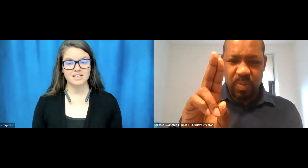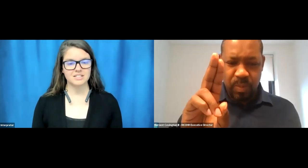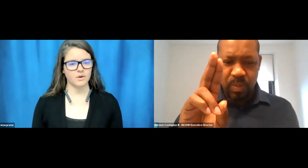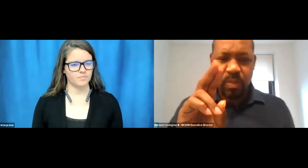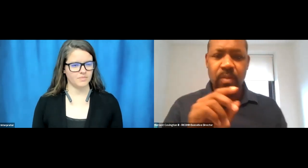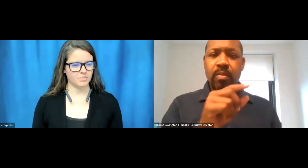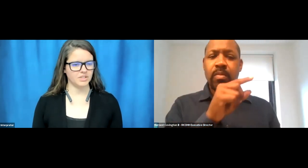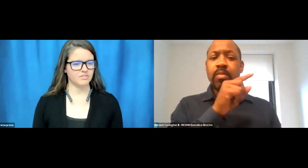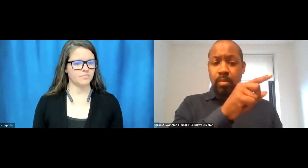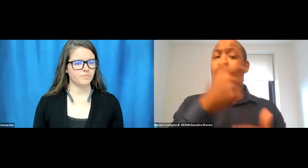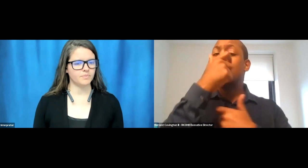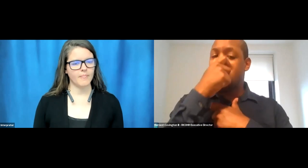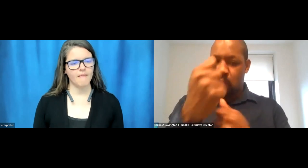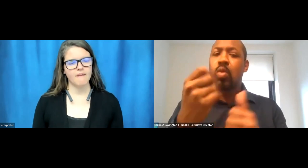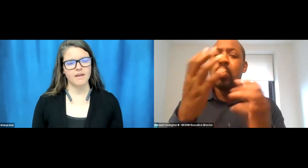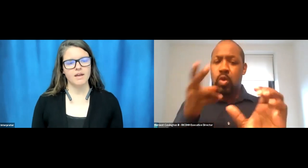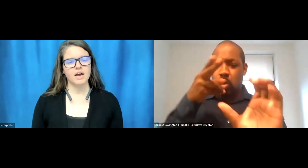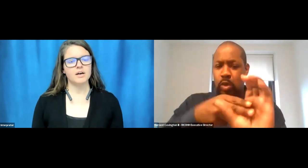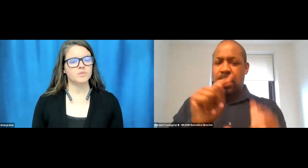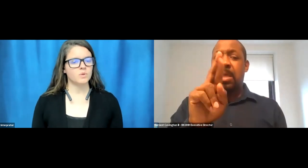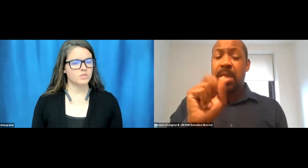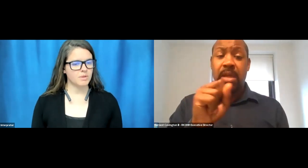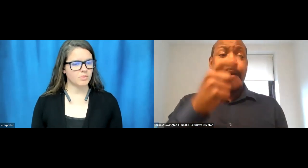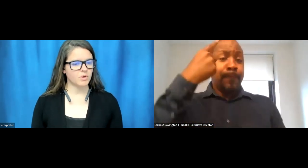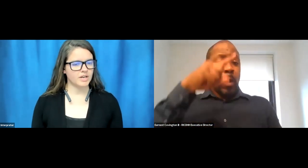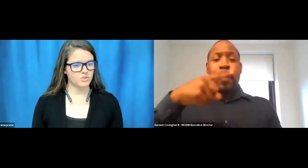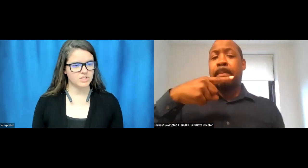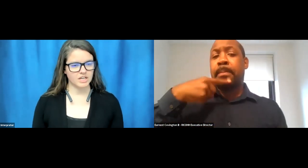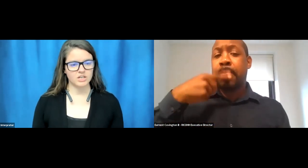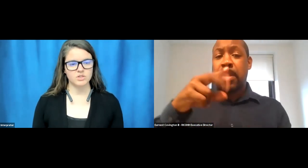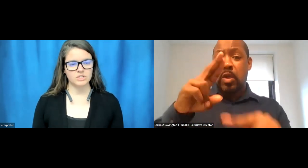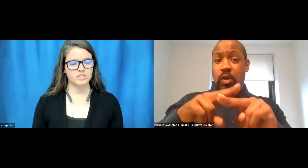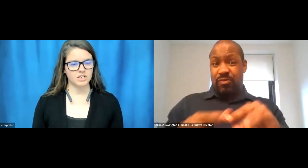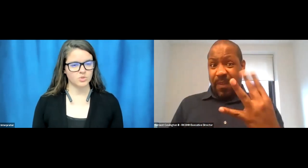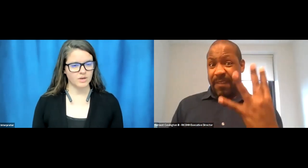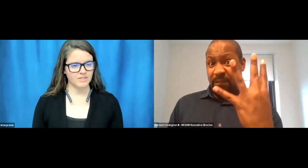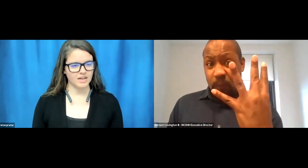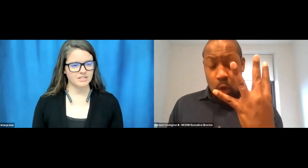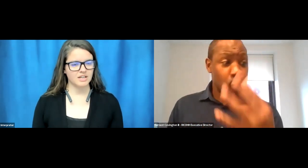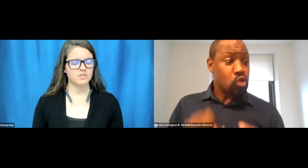Constantio, I believe. So those are the people who are interested in joining that. And so